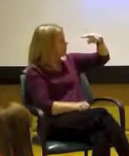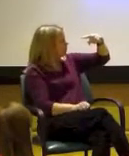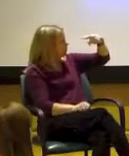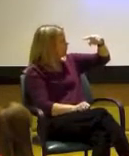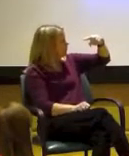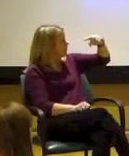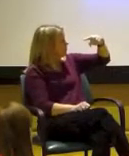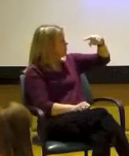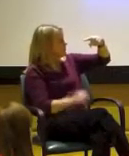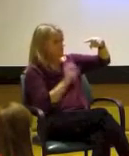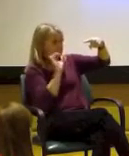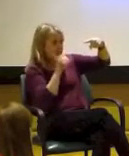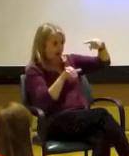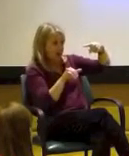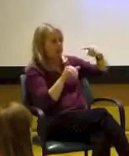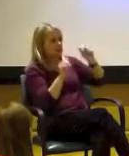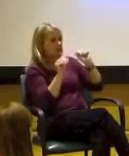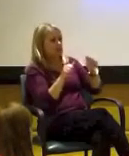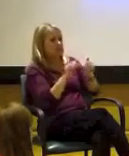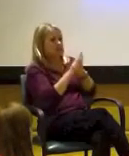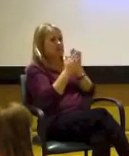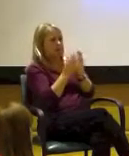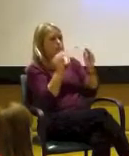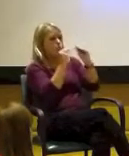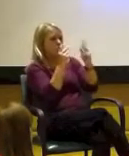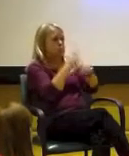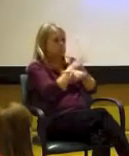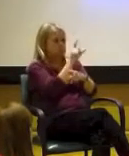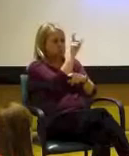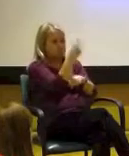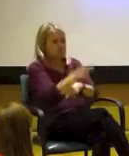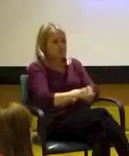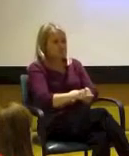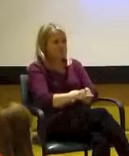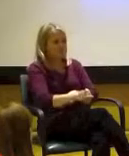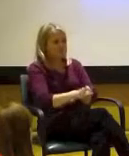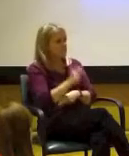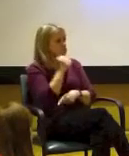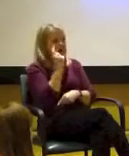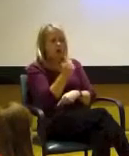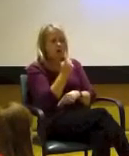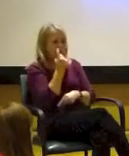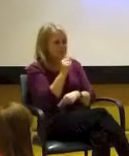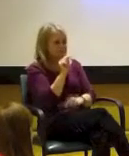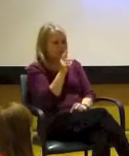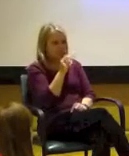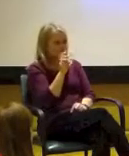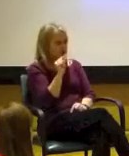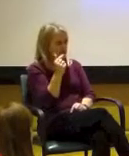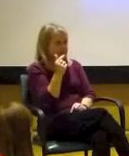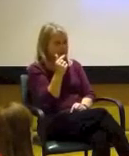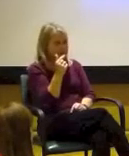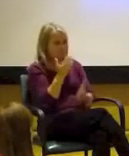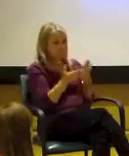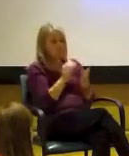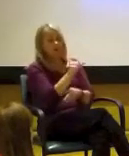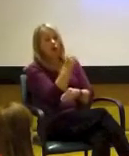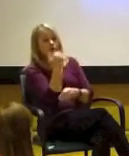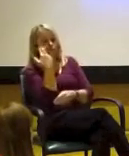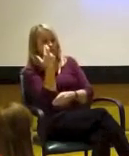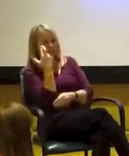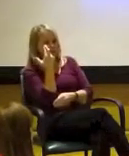that in of itself can lead to scoliosis. So it may not necessarily always be tethered. It might be other